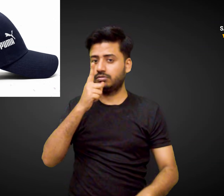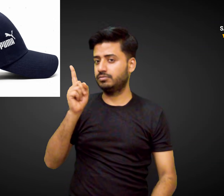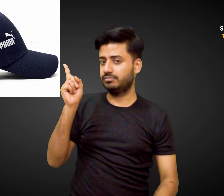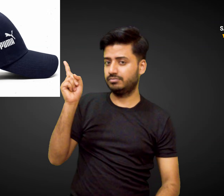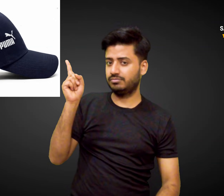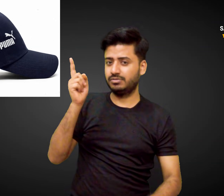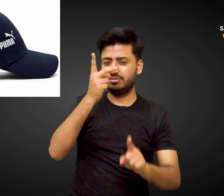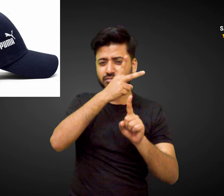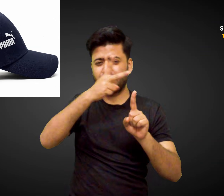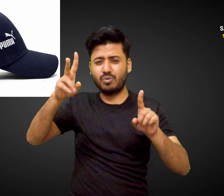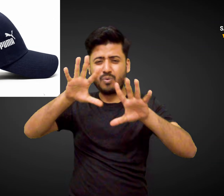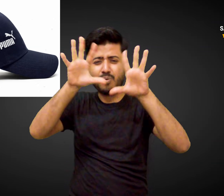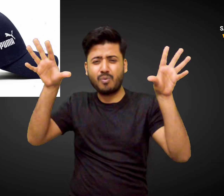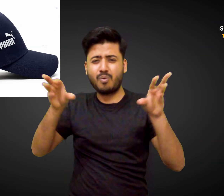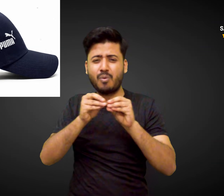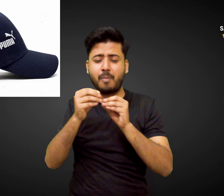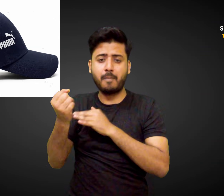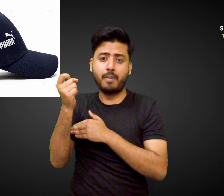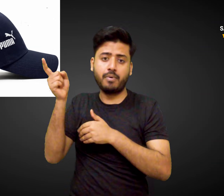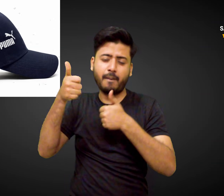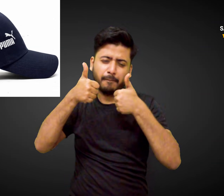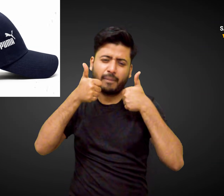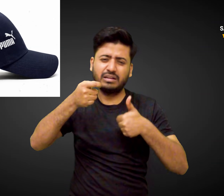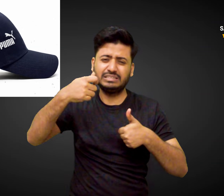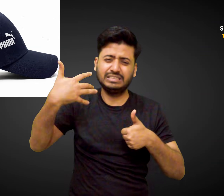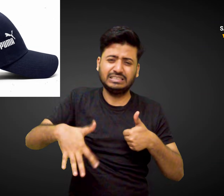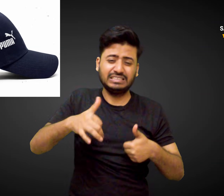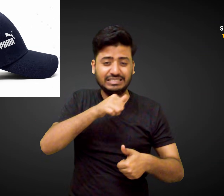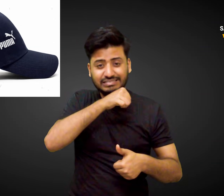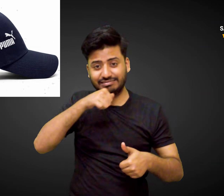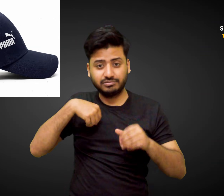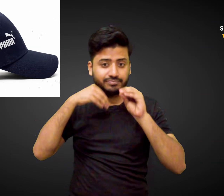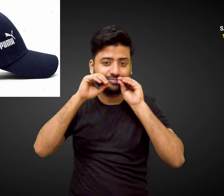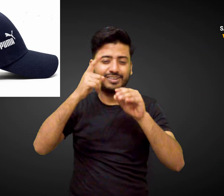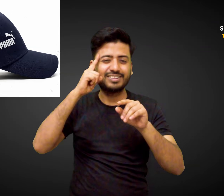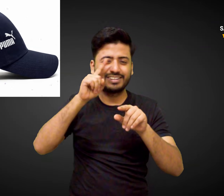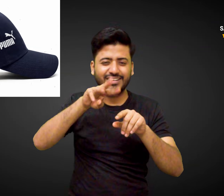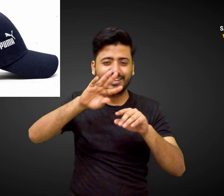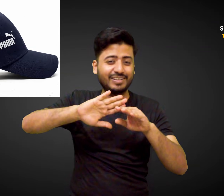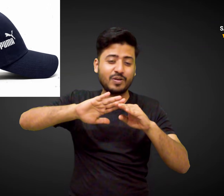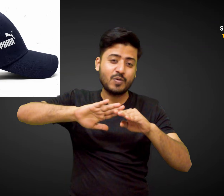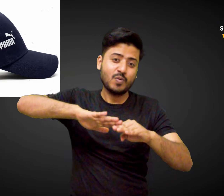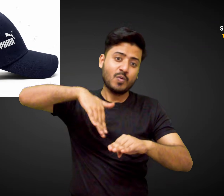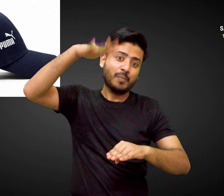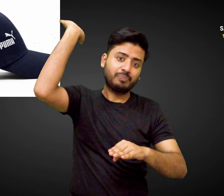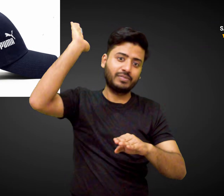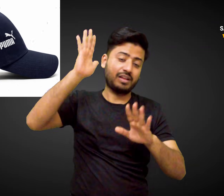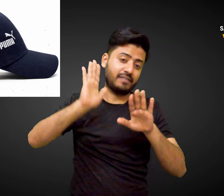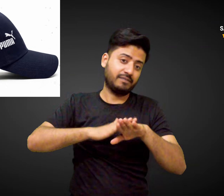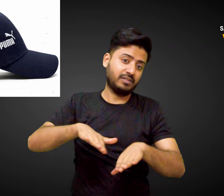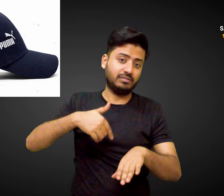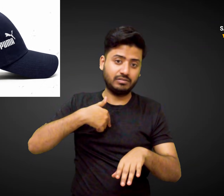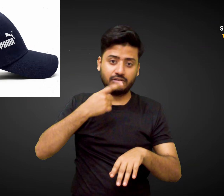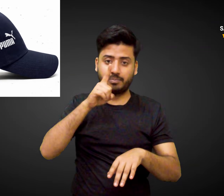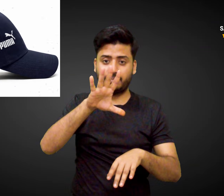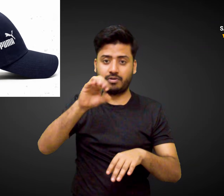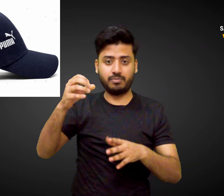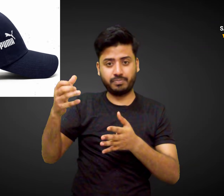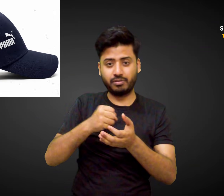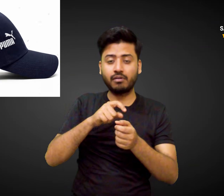Key strategies include choosing breathable materials, ensuring a loose fit, maintaining scalp hygiene, and using silk or satin liners